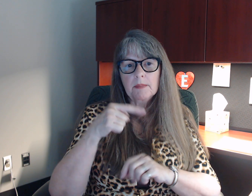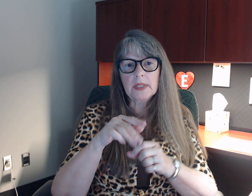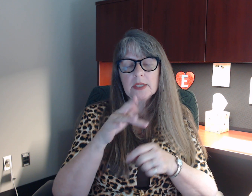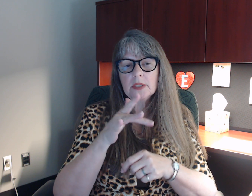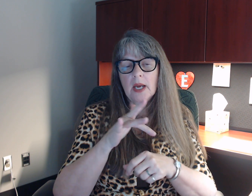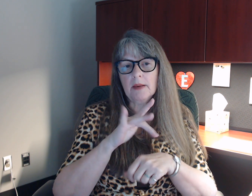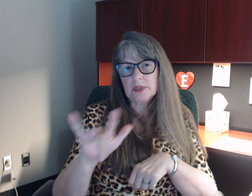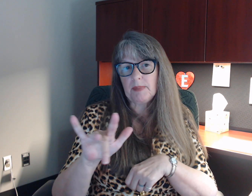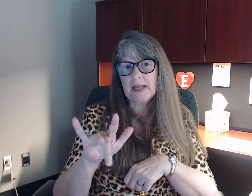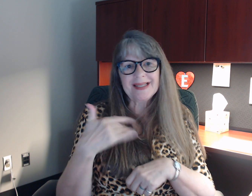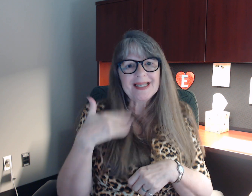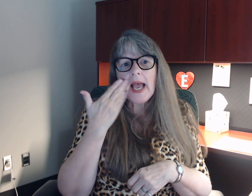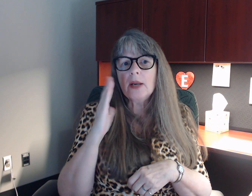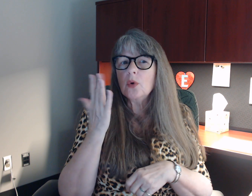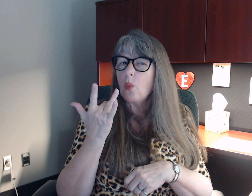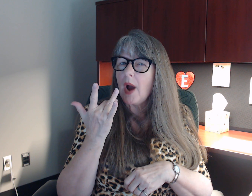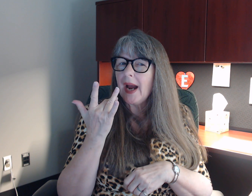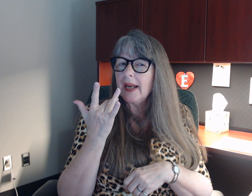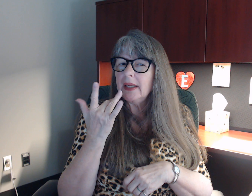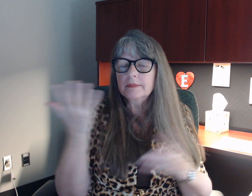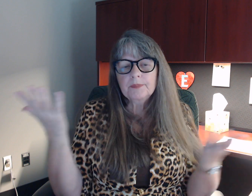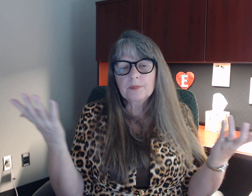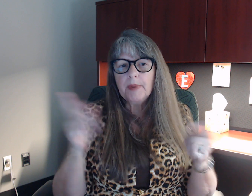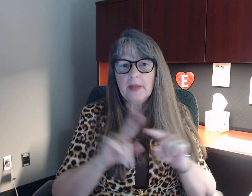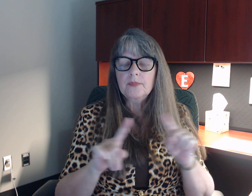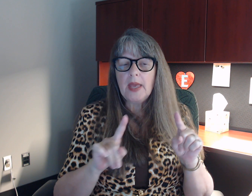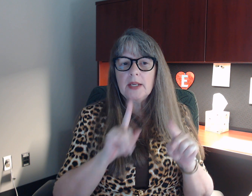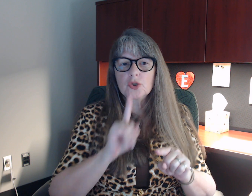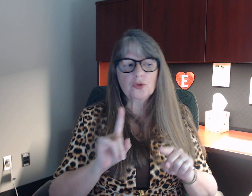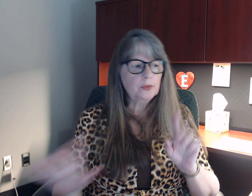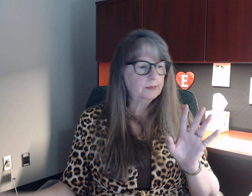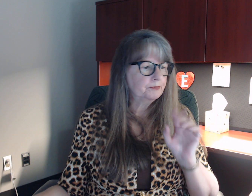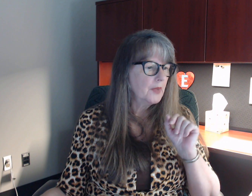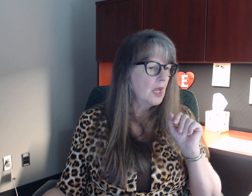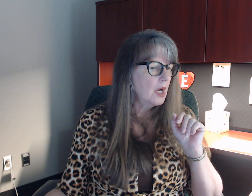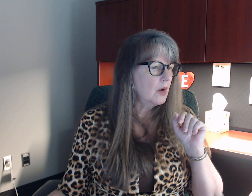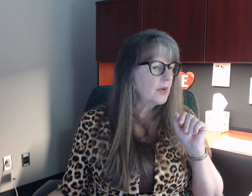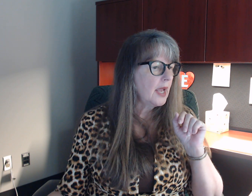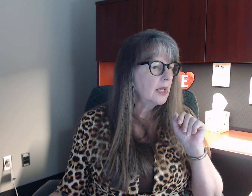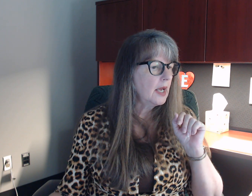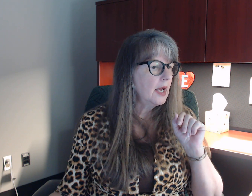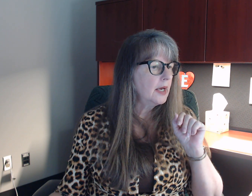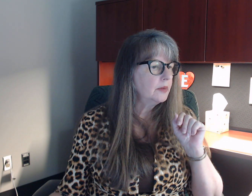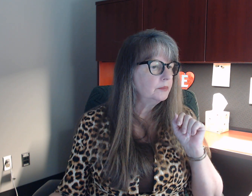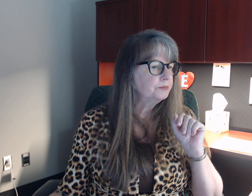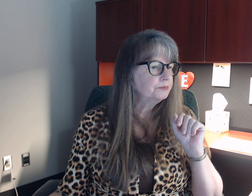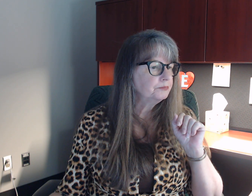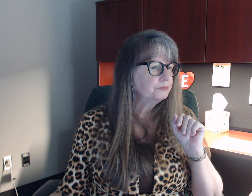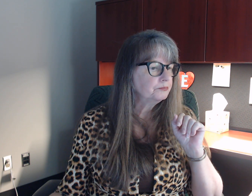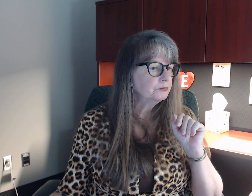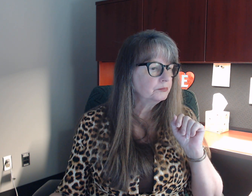public spaces. I don't know why, but that is true. Okay. And